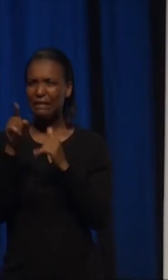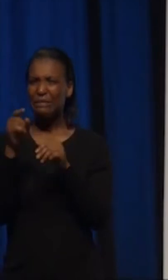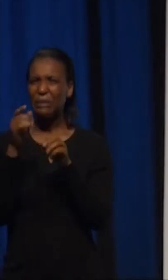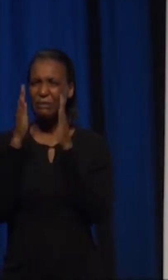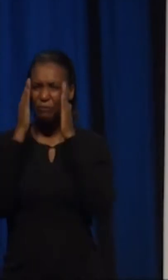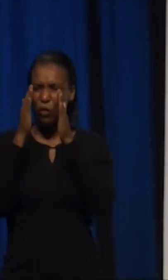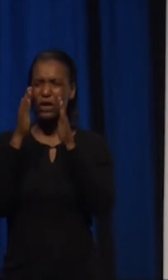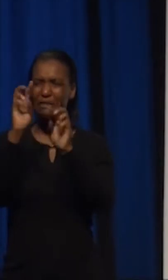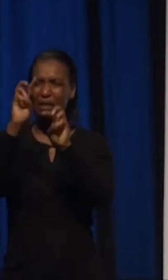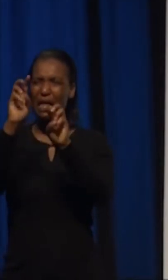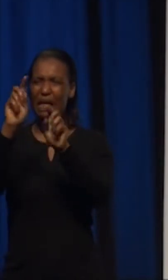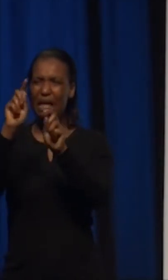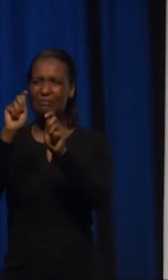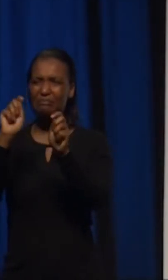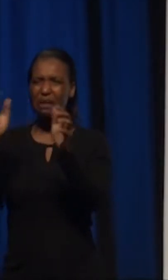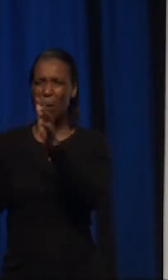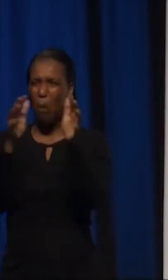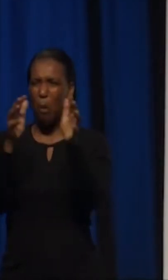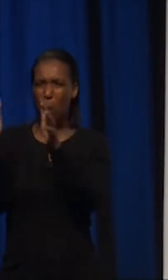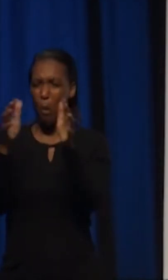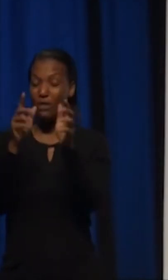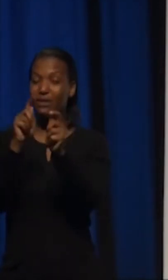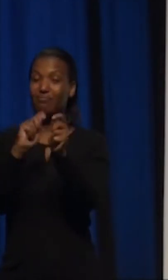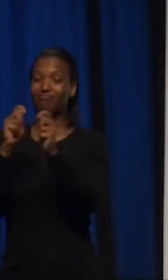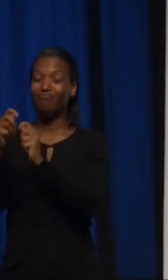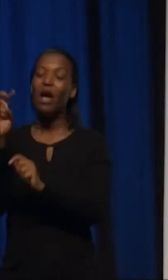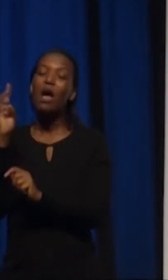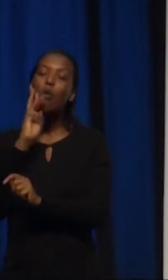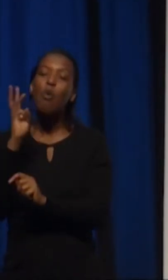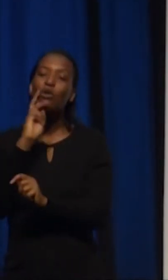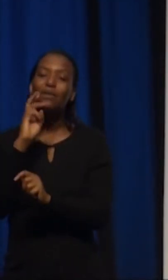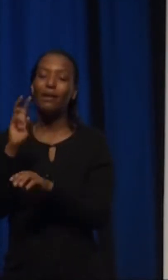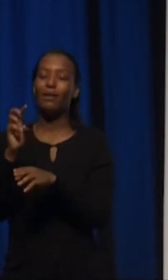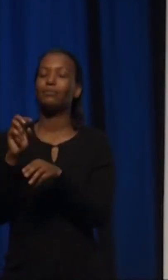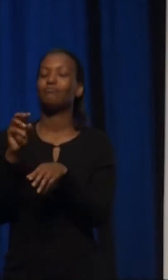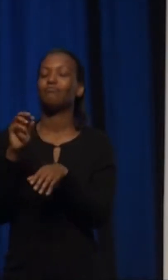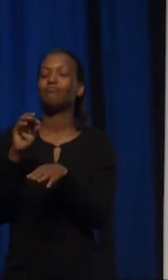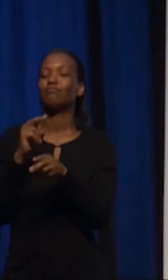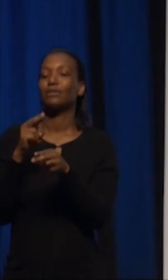dismal global status of water and sanitation,